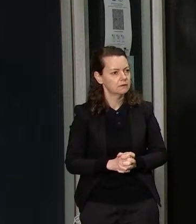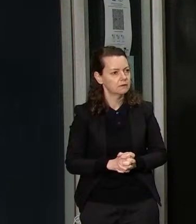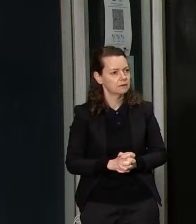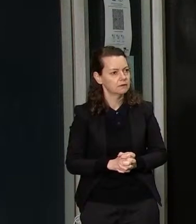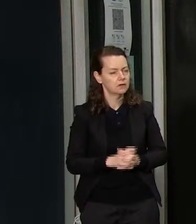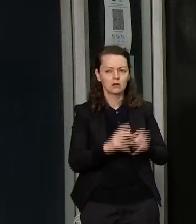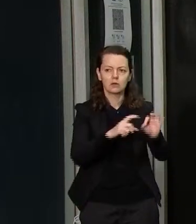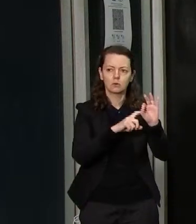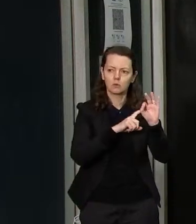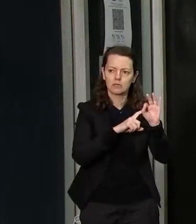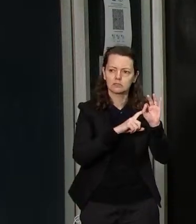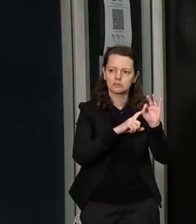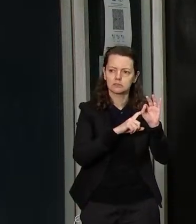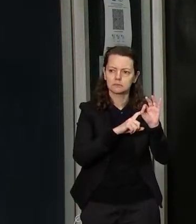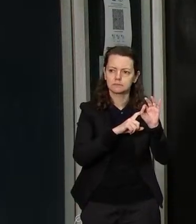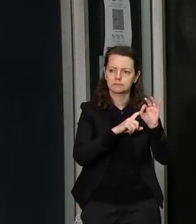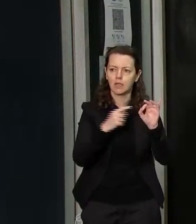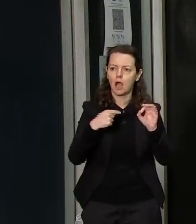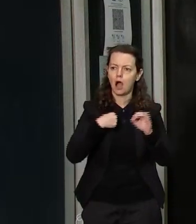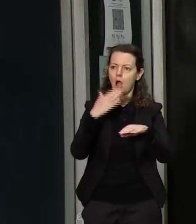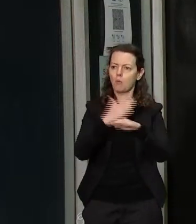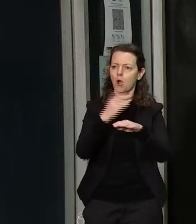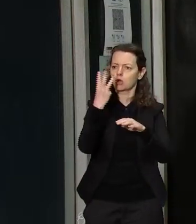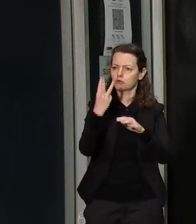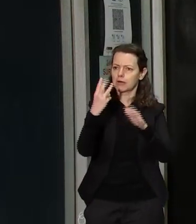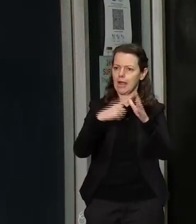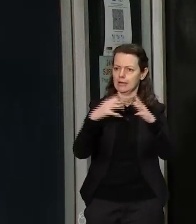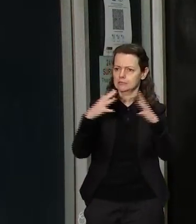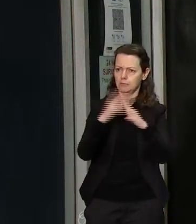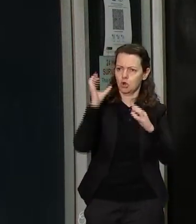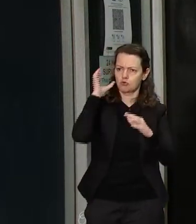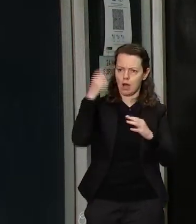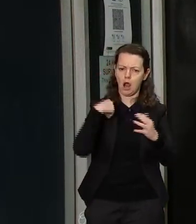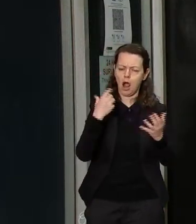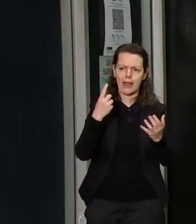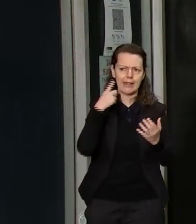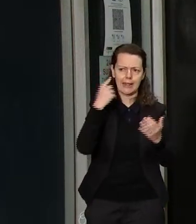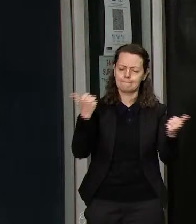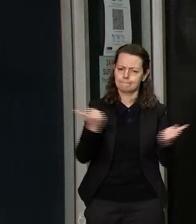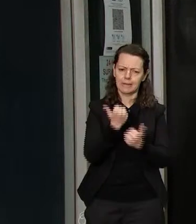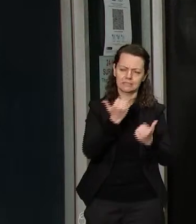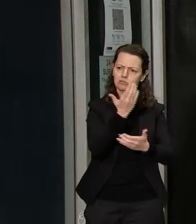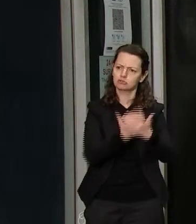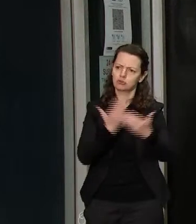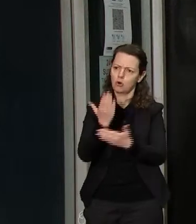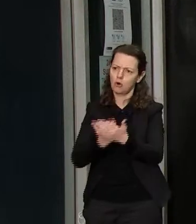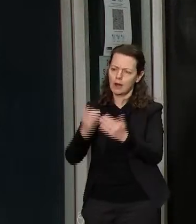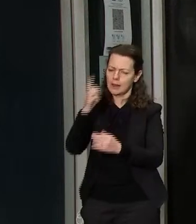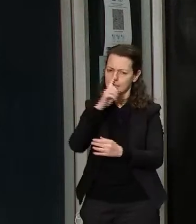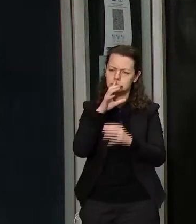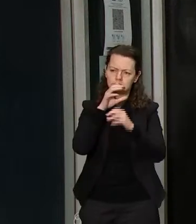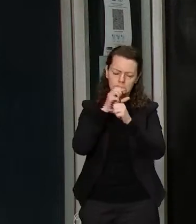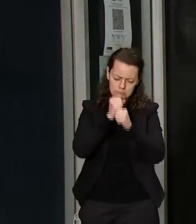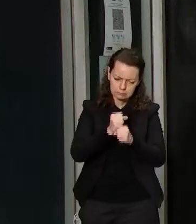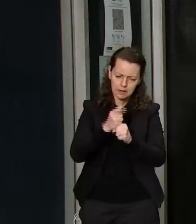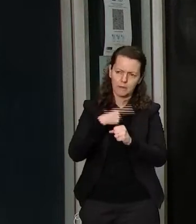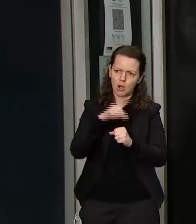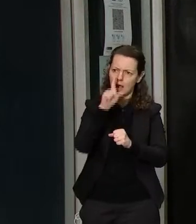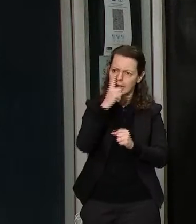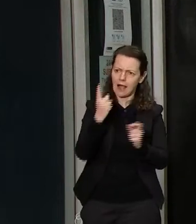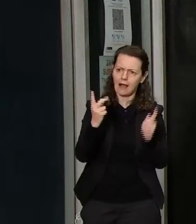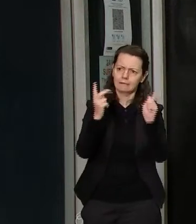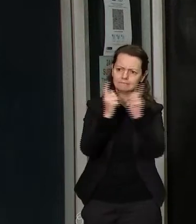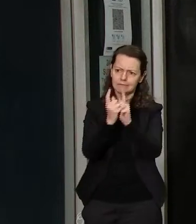many personal stories. We get heaps of 3AW partners who can't be with loved ones for procedures after miscarriages? Is that one